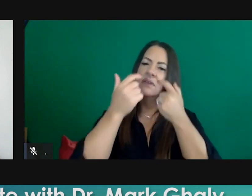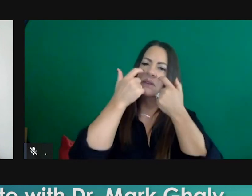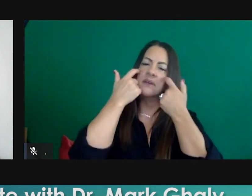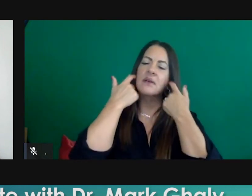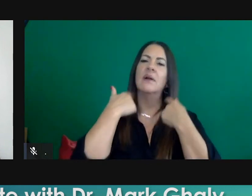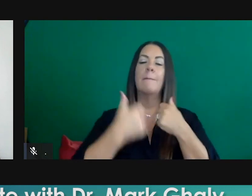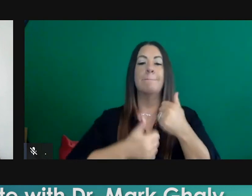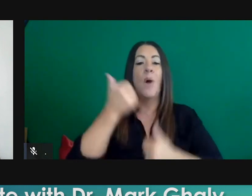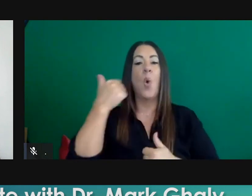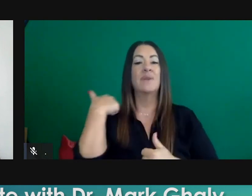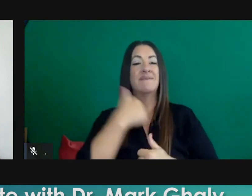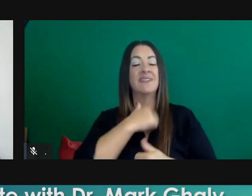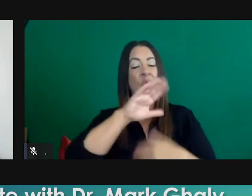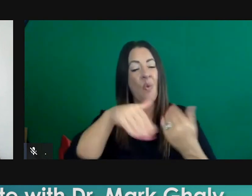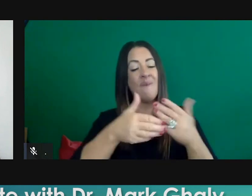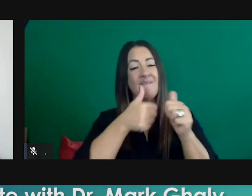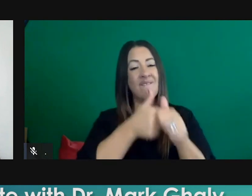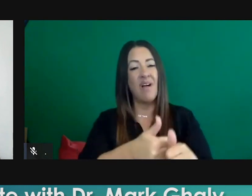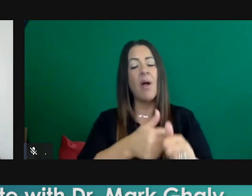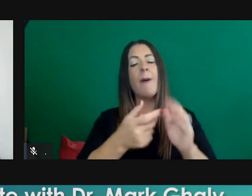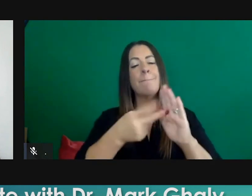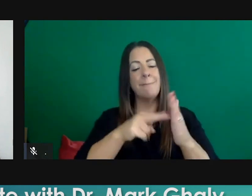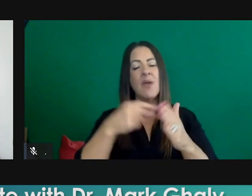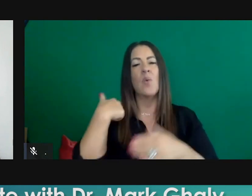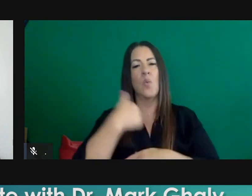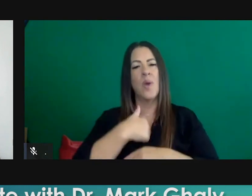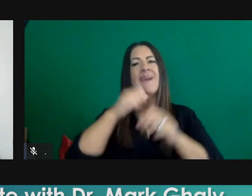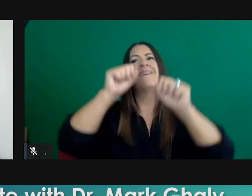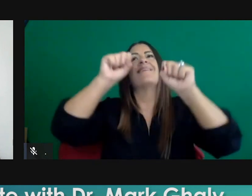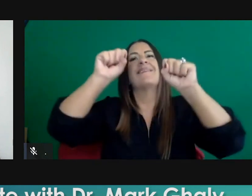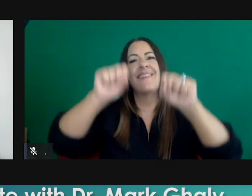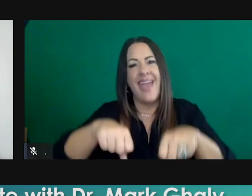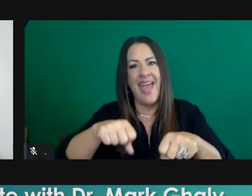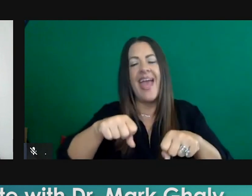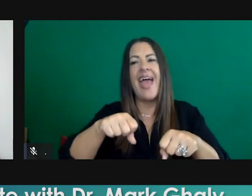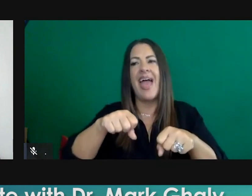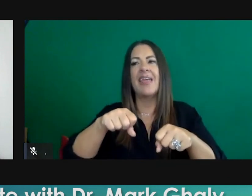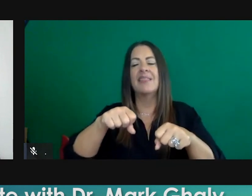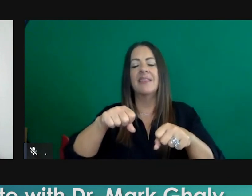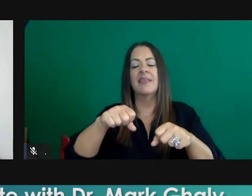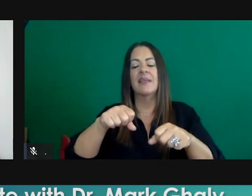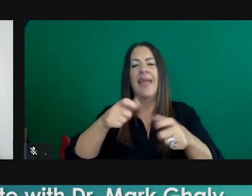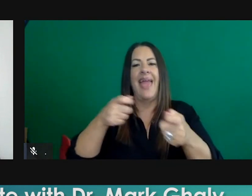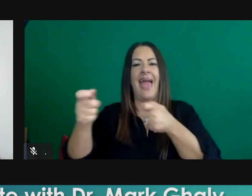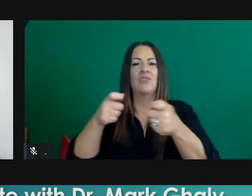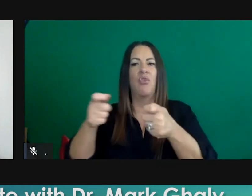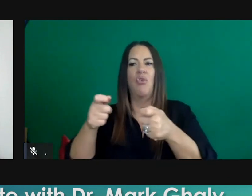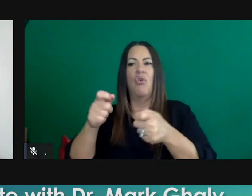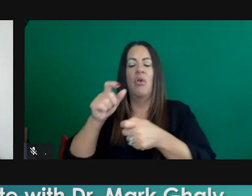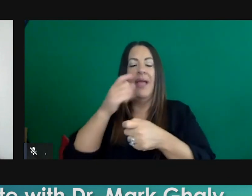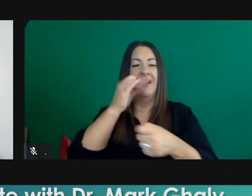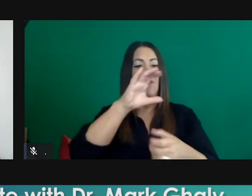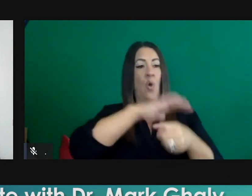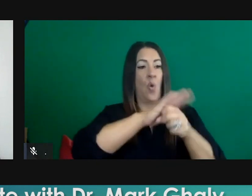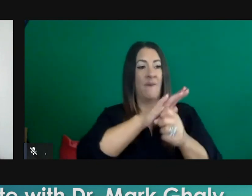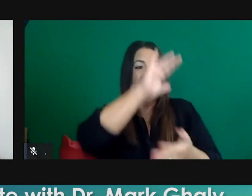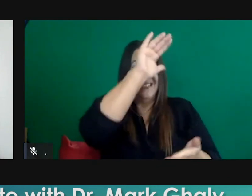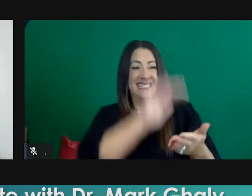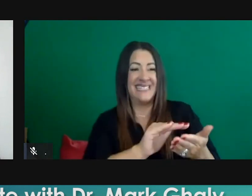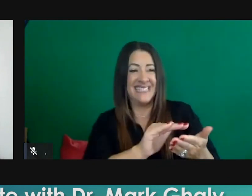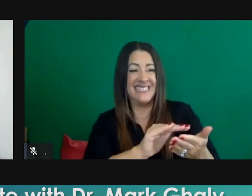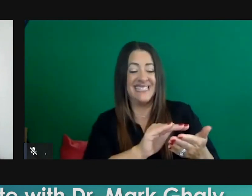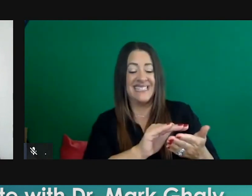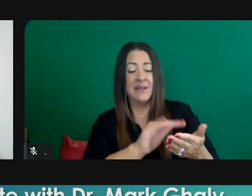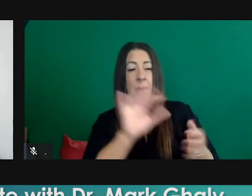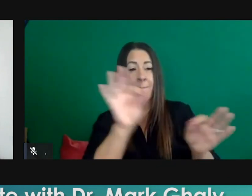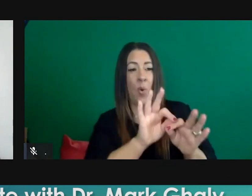way, that we can really move into the coming other challenges, whether it's flu, other respiratory illnesses,